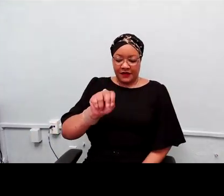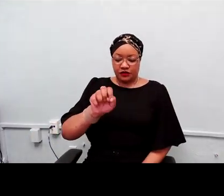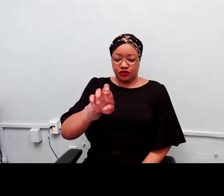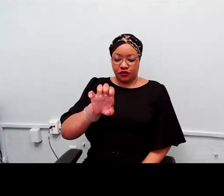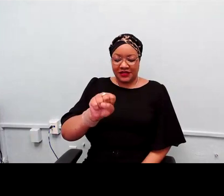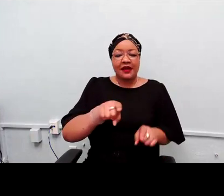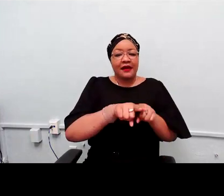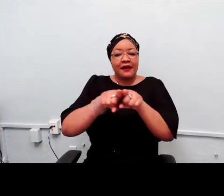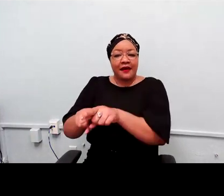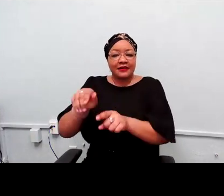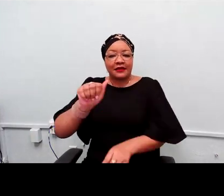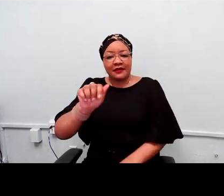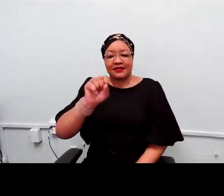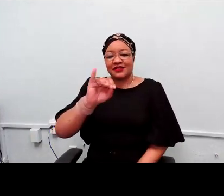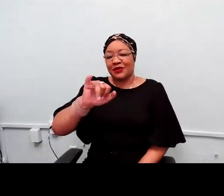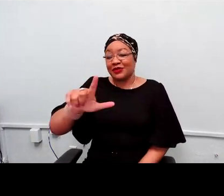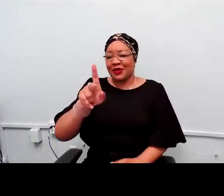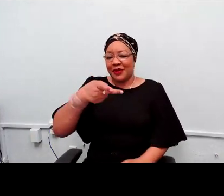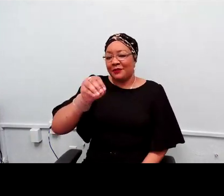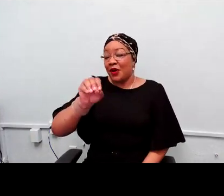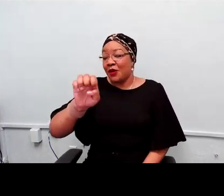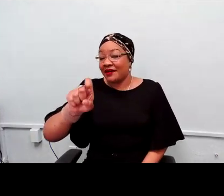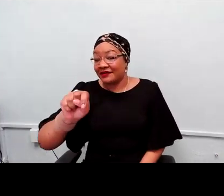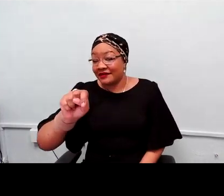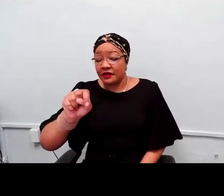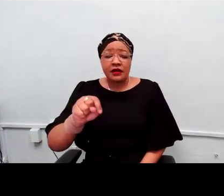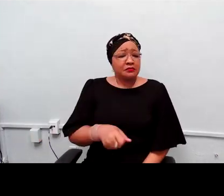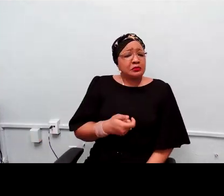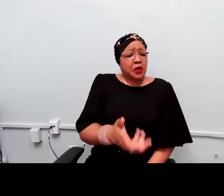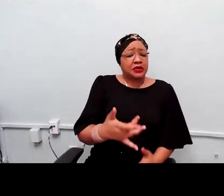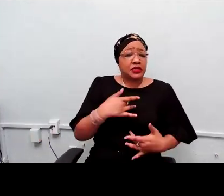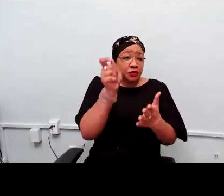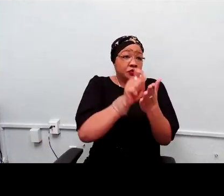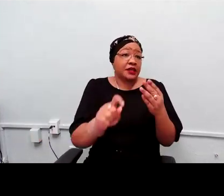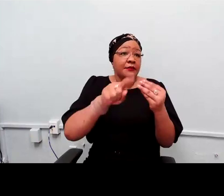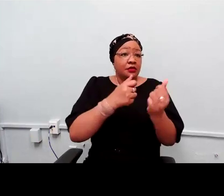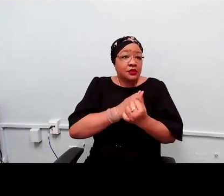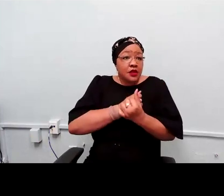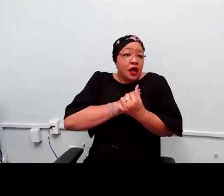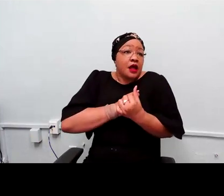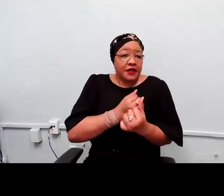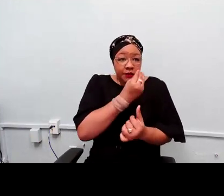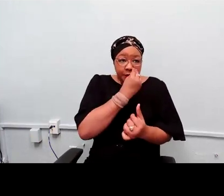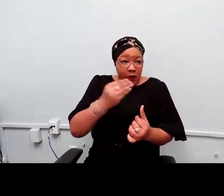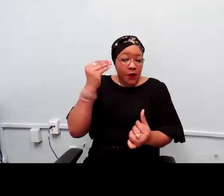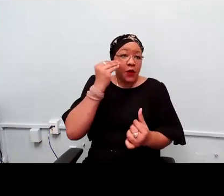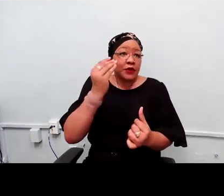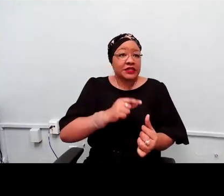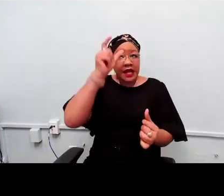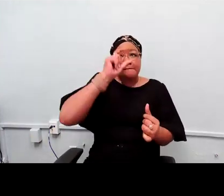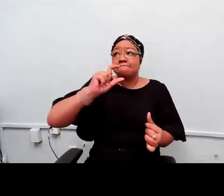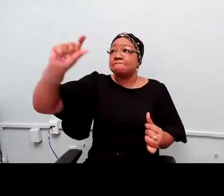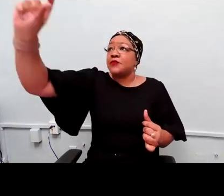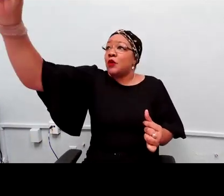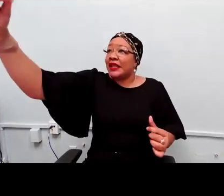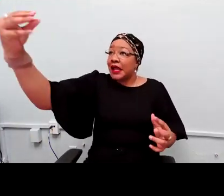writes, poets who write mostly about love, roses, and moonlight, sunsets and snow, must